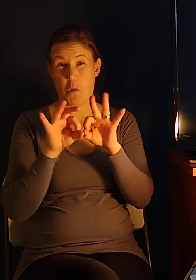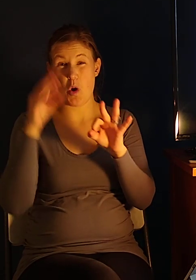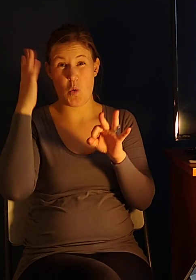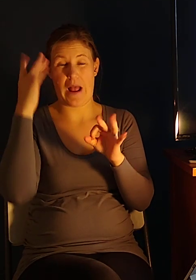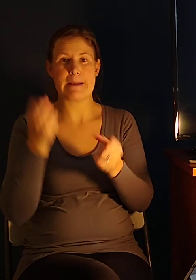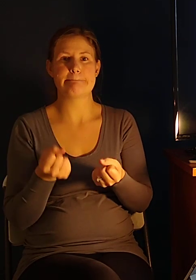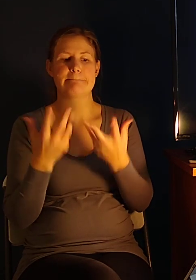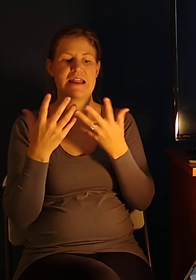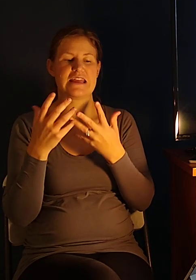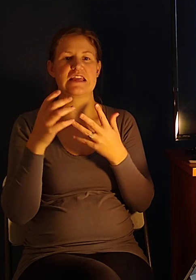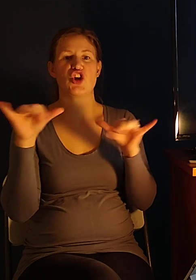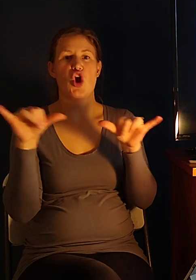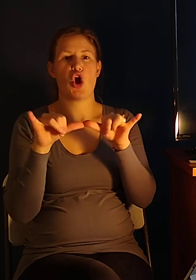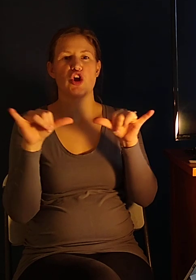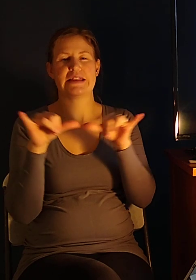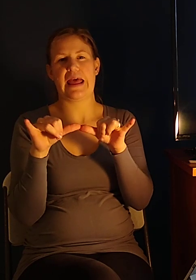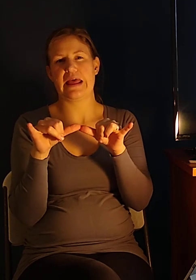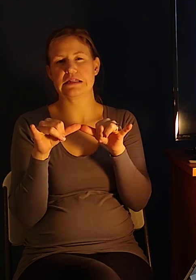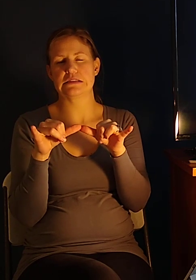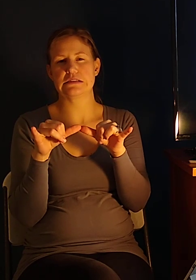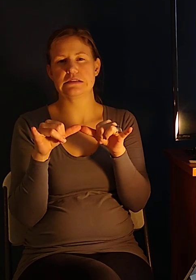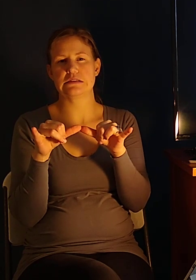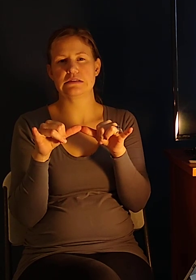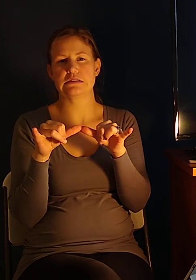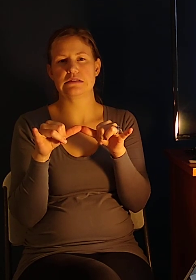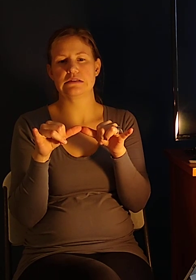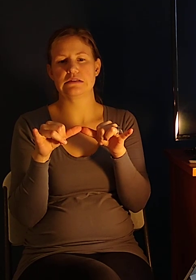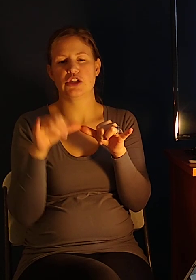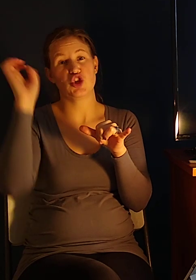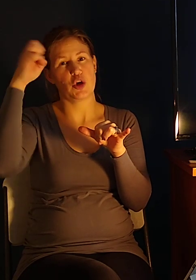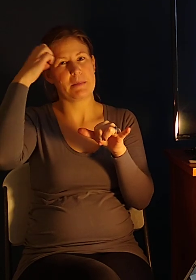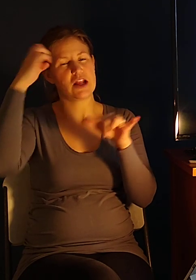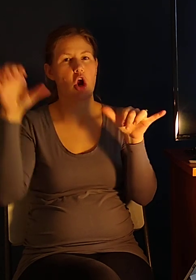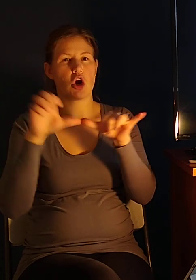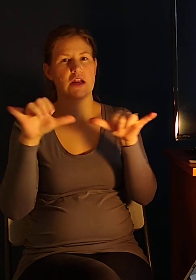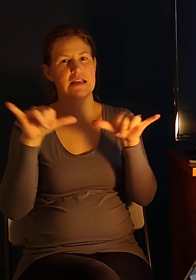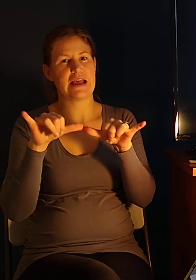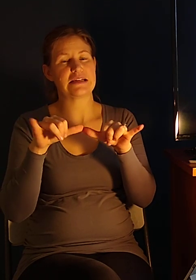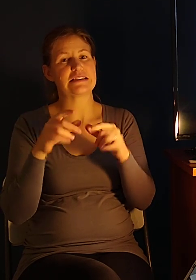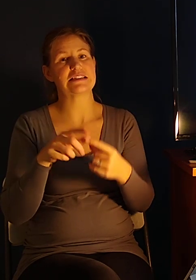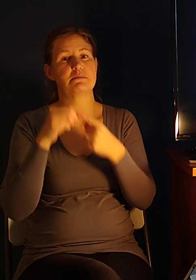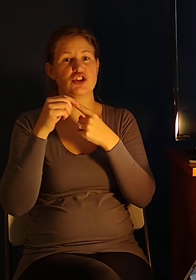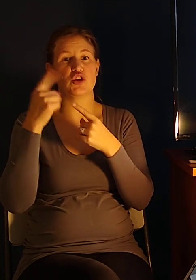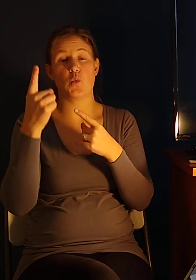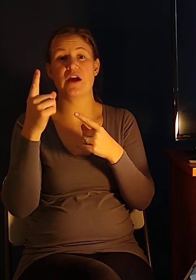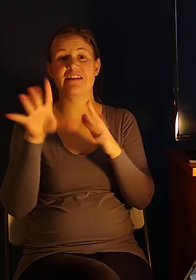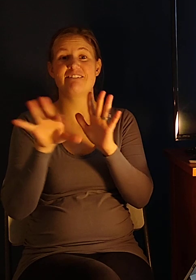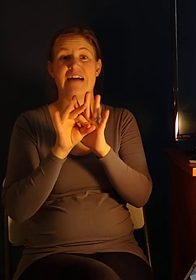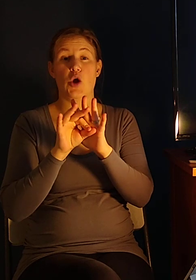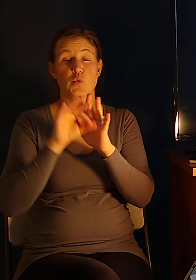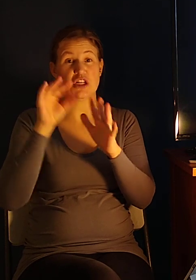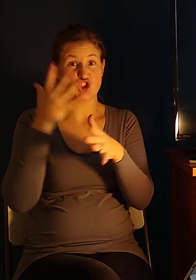the architects, European architects, especially the ones located in Germany, they